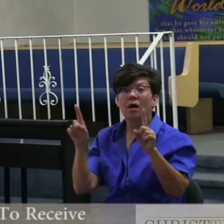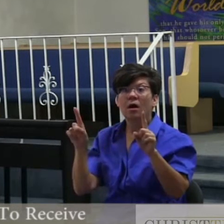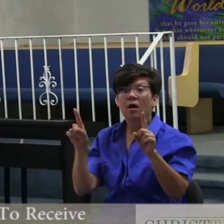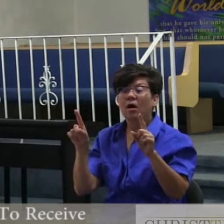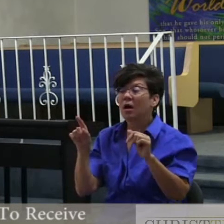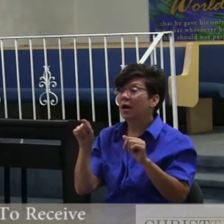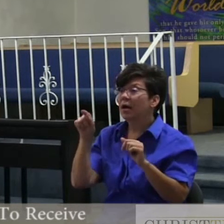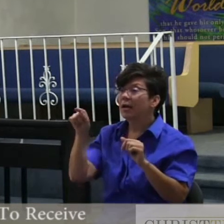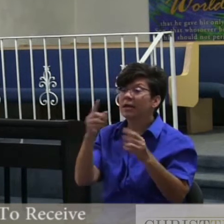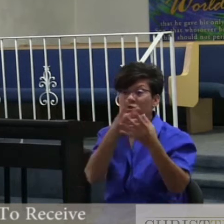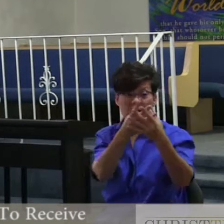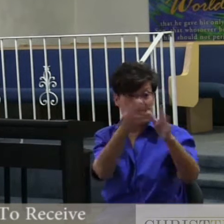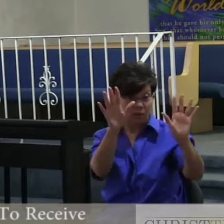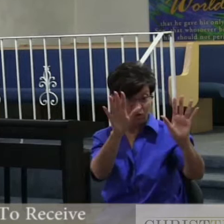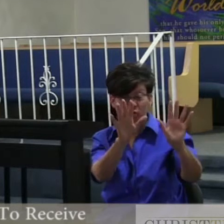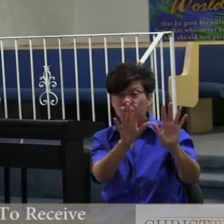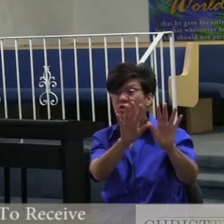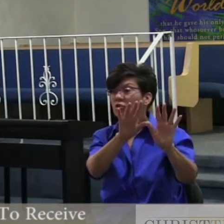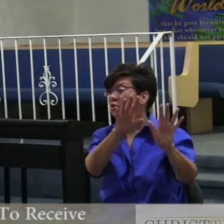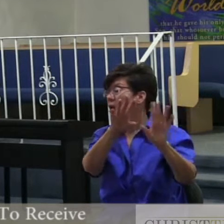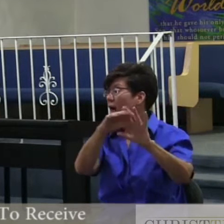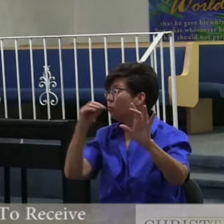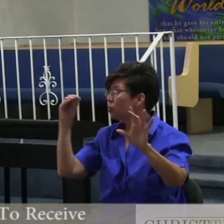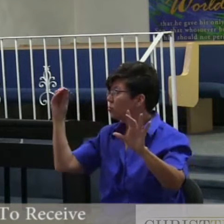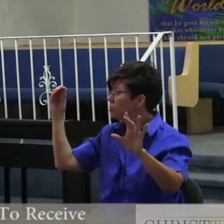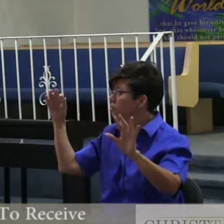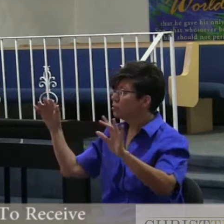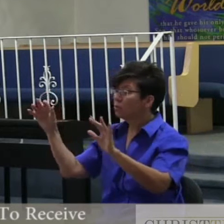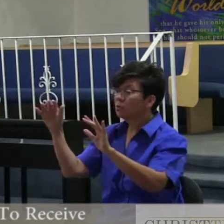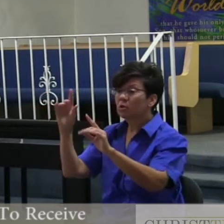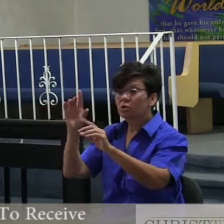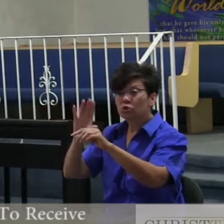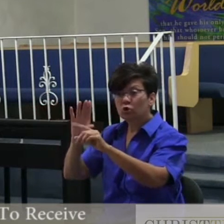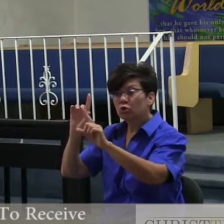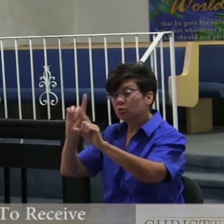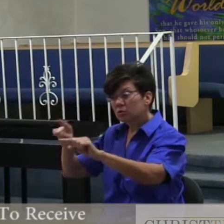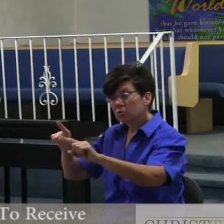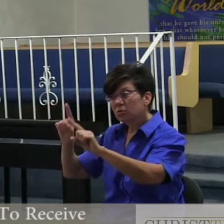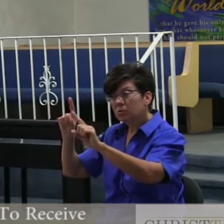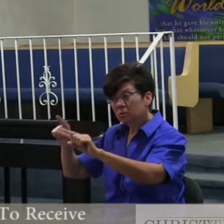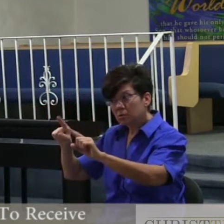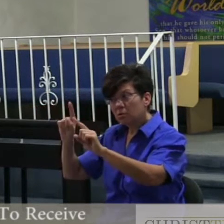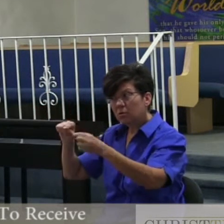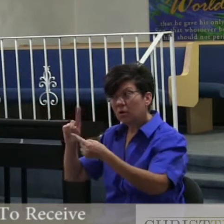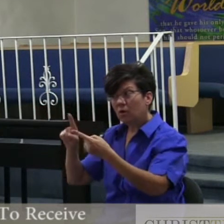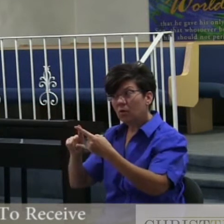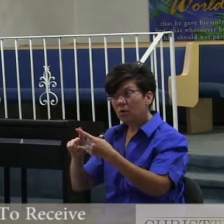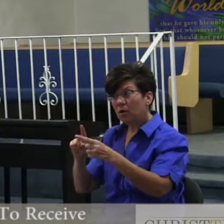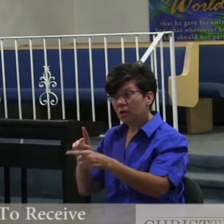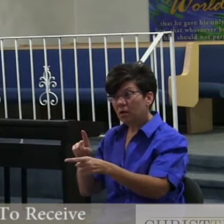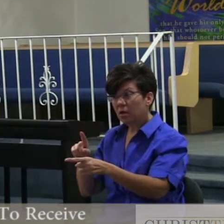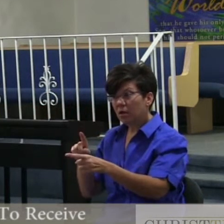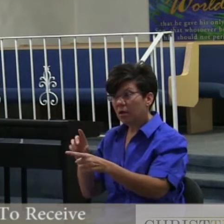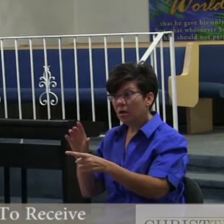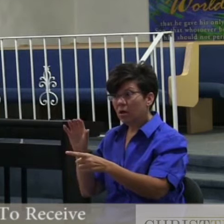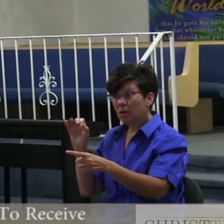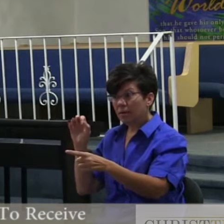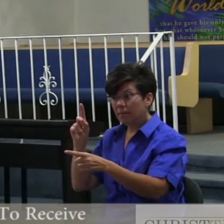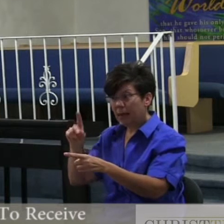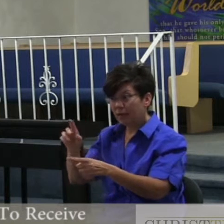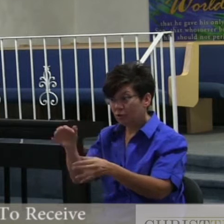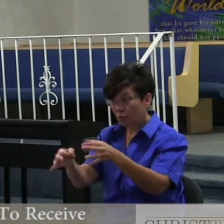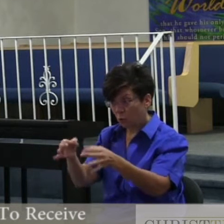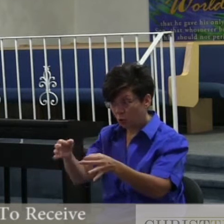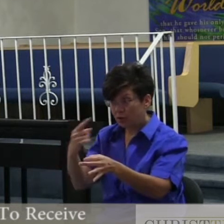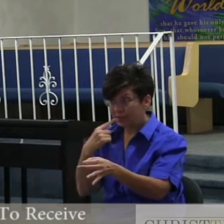But he came out of jail for a little while, and he came to church. And when he went back to court, they sentenced him, and he had to go